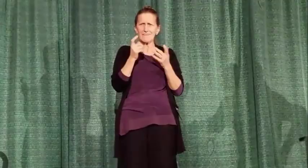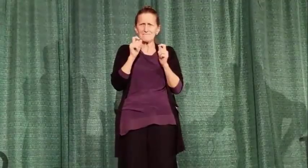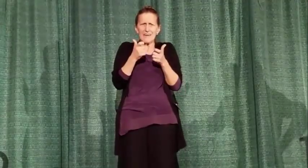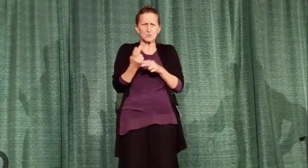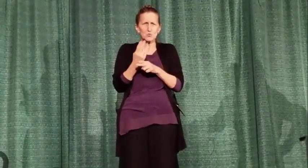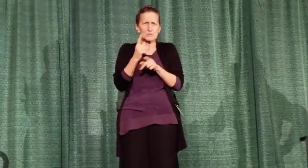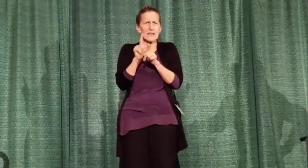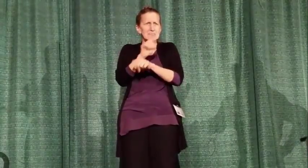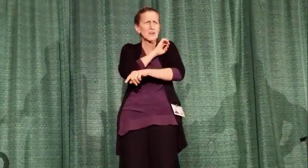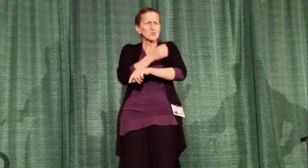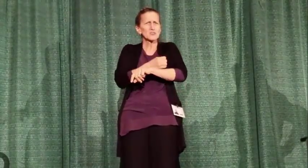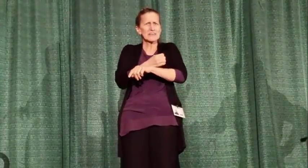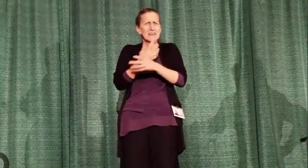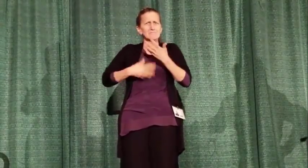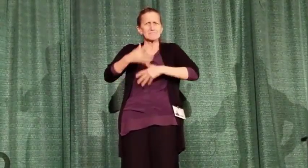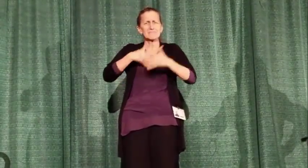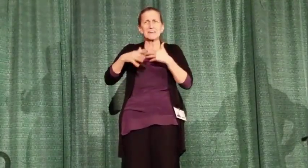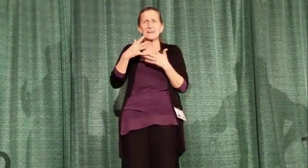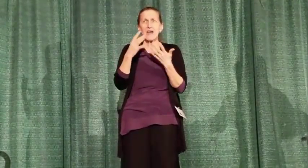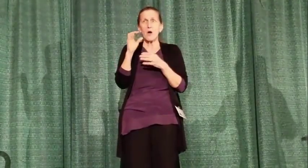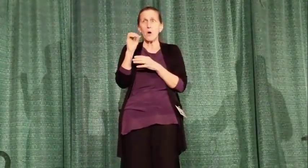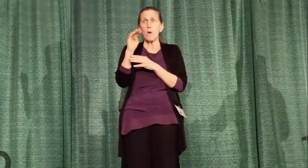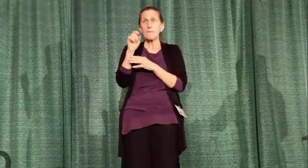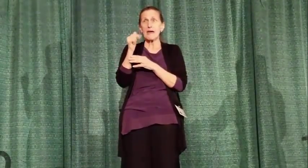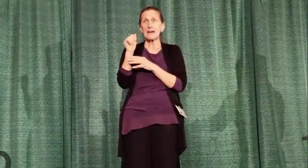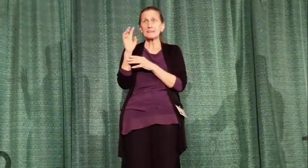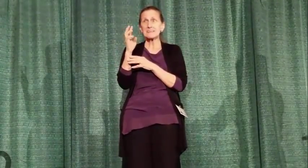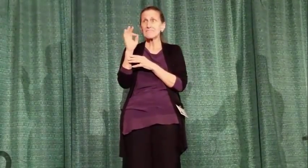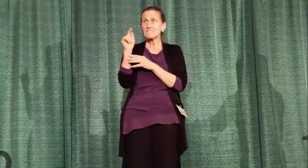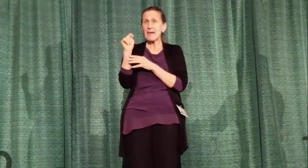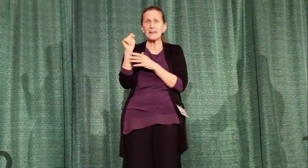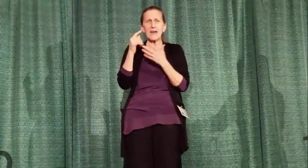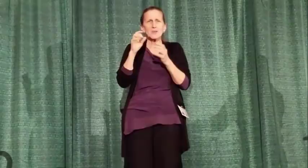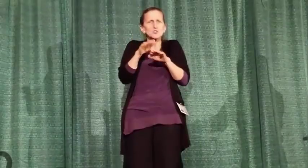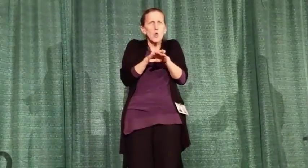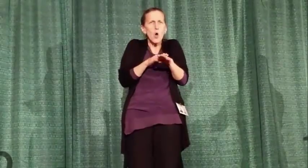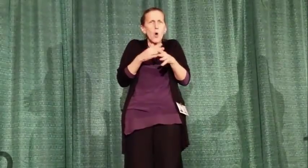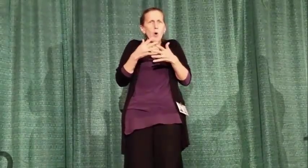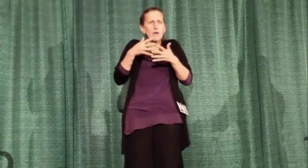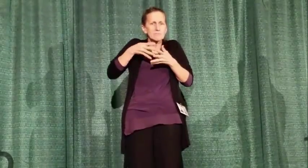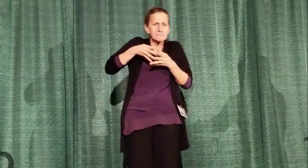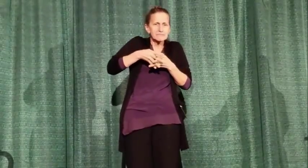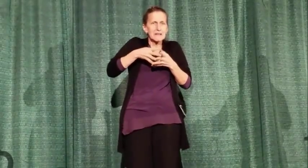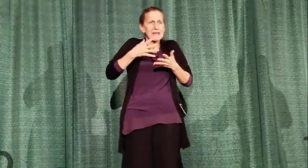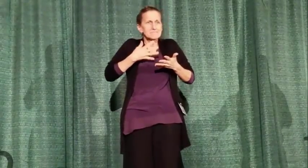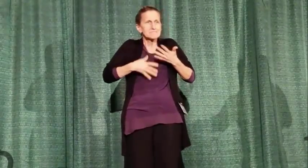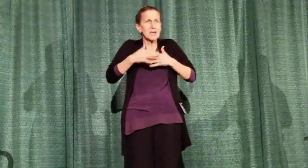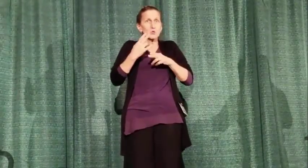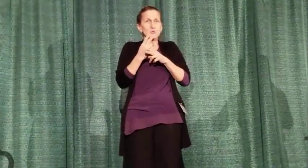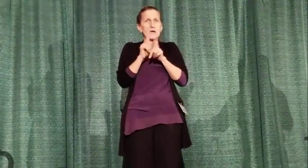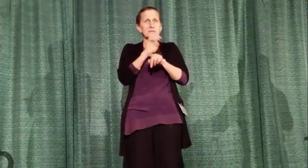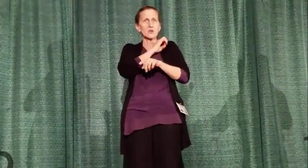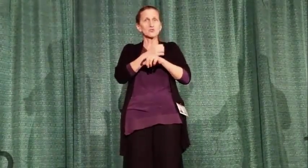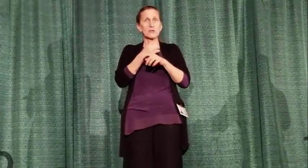energy. You don't even store the omega-6 fats because it's absorbed so slowly you're able to preferentially burn them for energy, keeping your